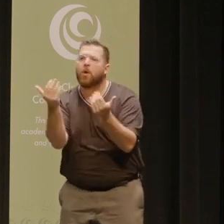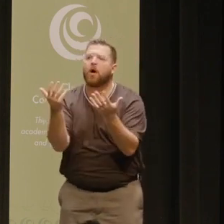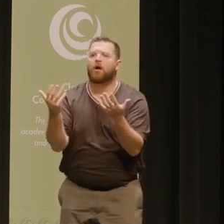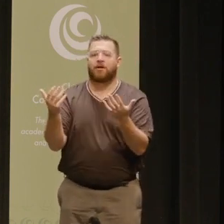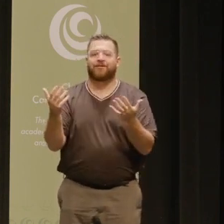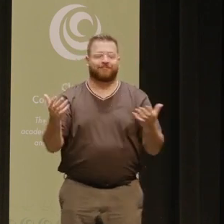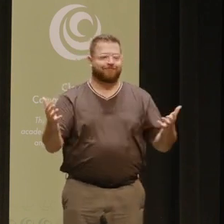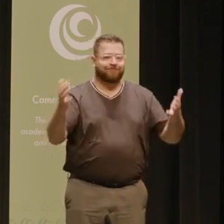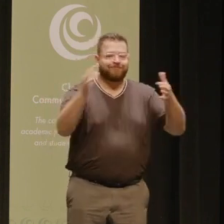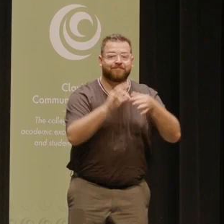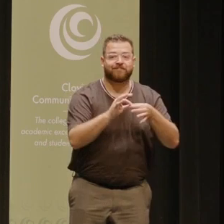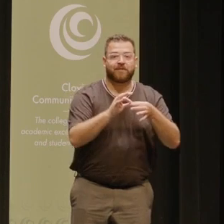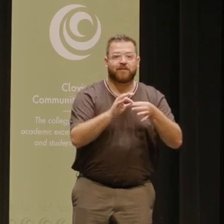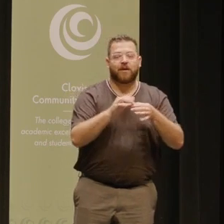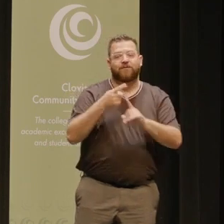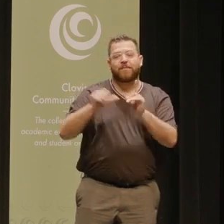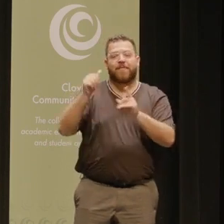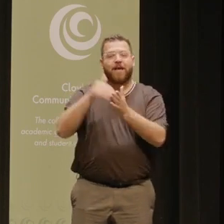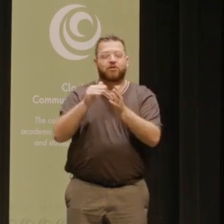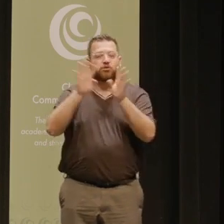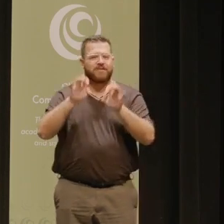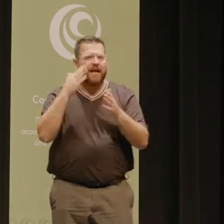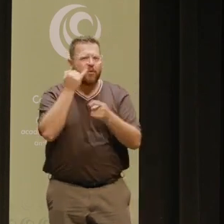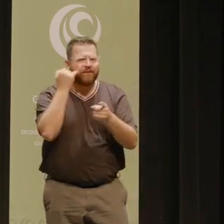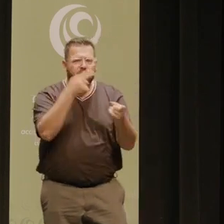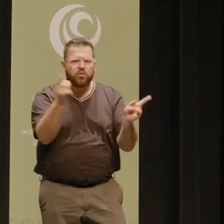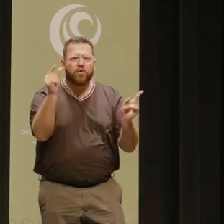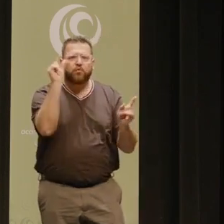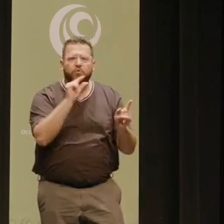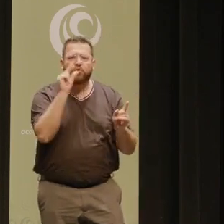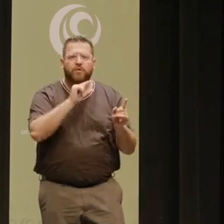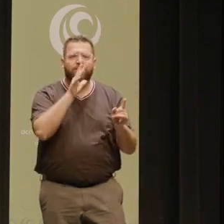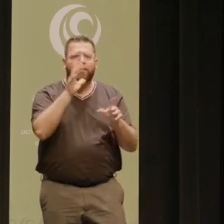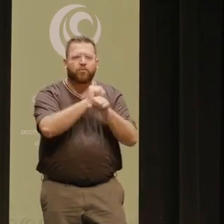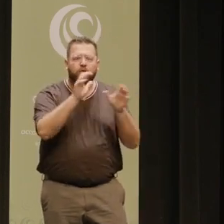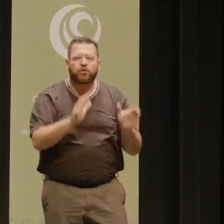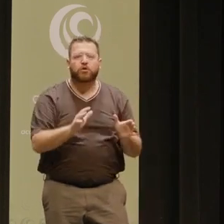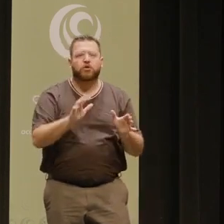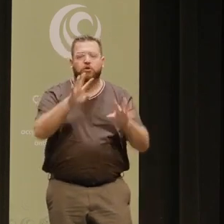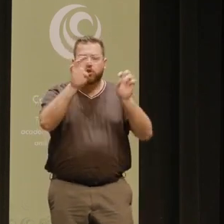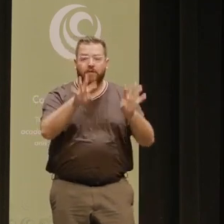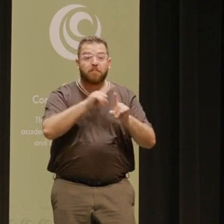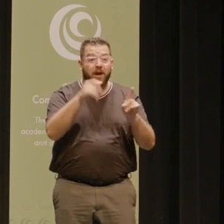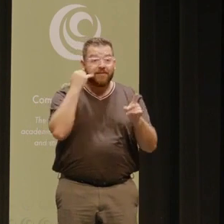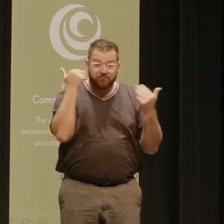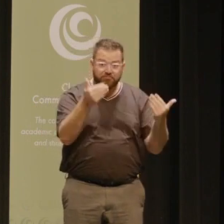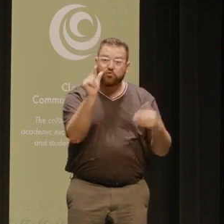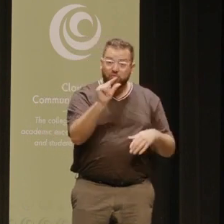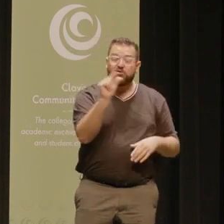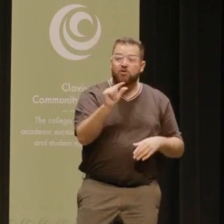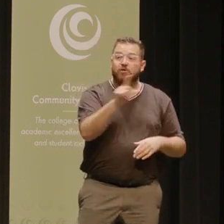represent. And I don't know if you've Googled farm workers or farm worker surveys, but if you do, what you'll find